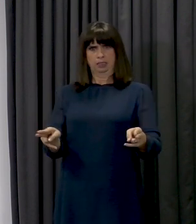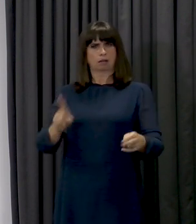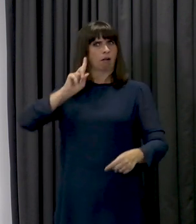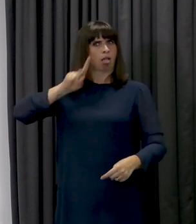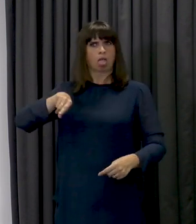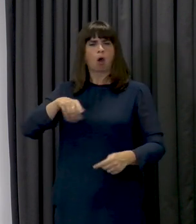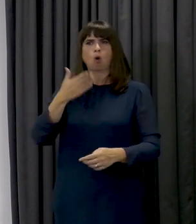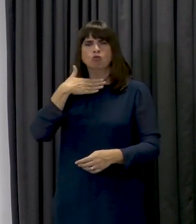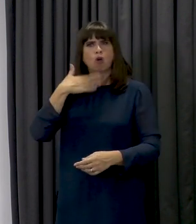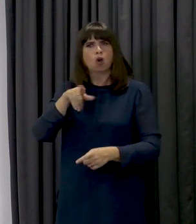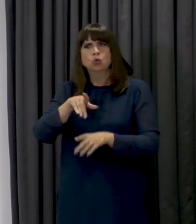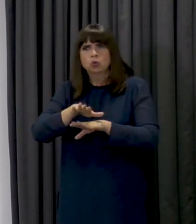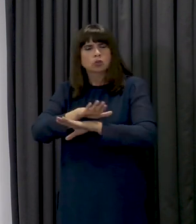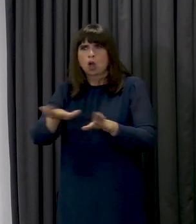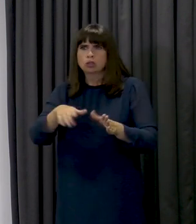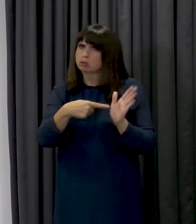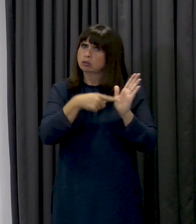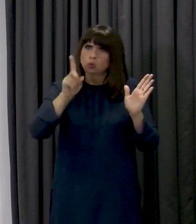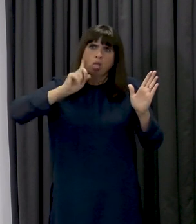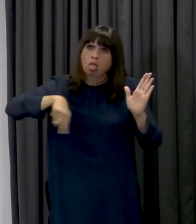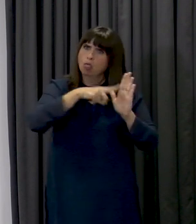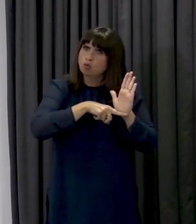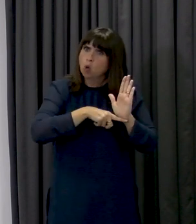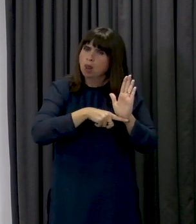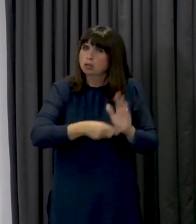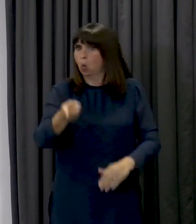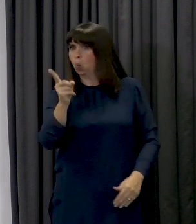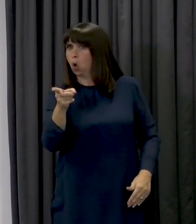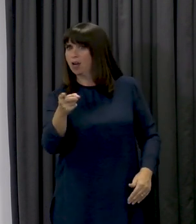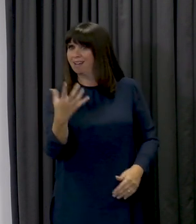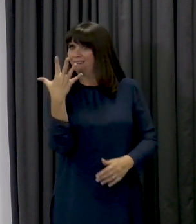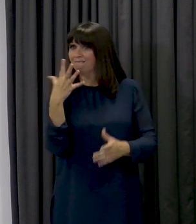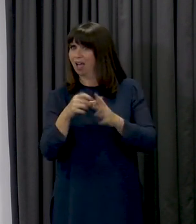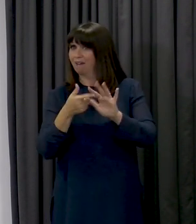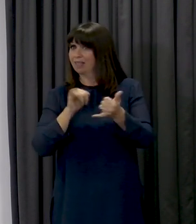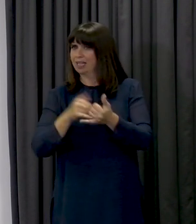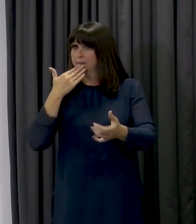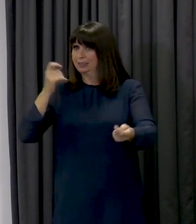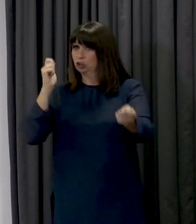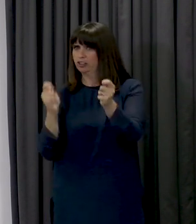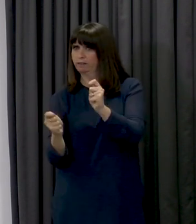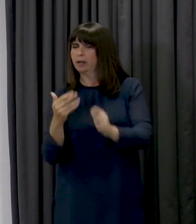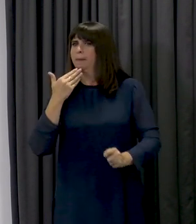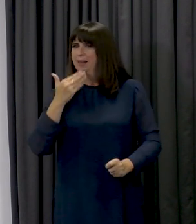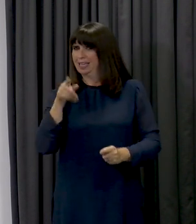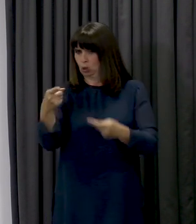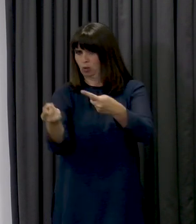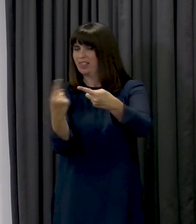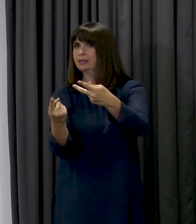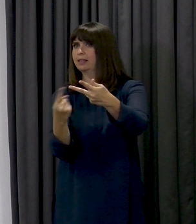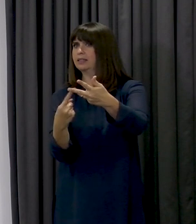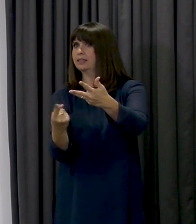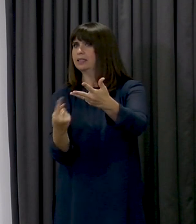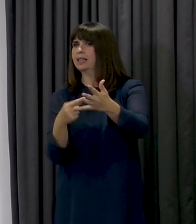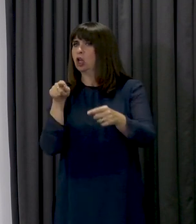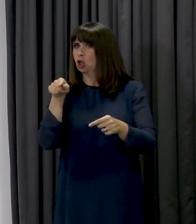are required of them, and say to that premise, you've now got 5 days in which to make sure that you bring yourselves in line.